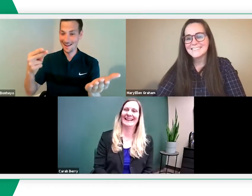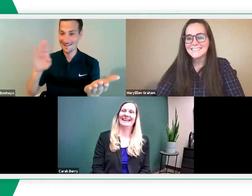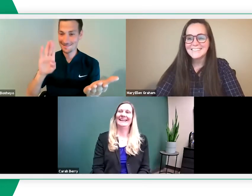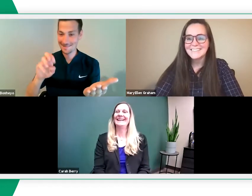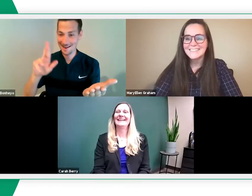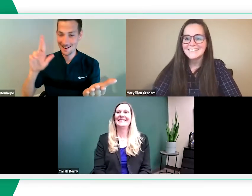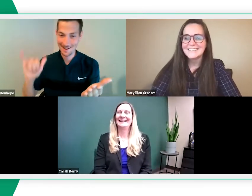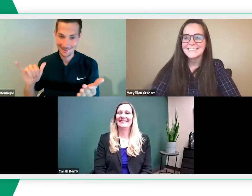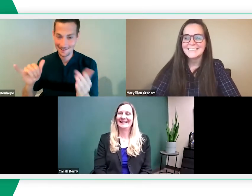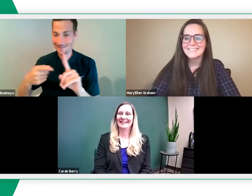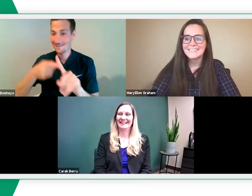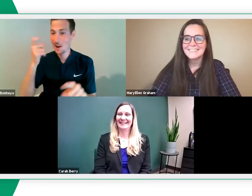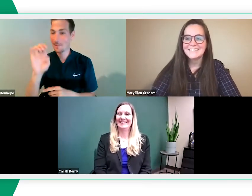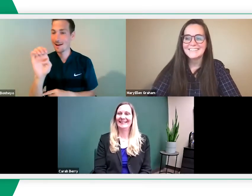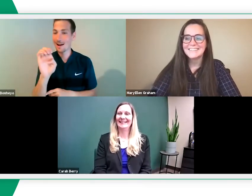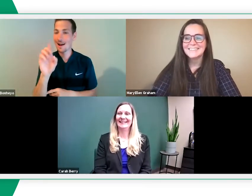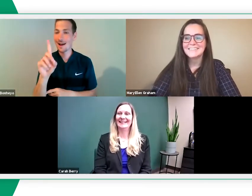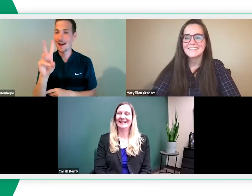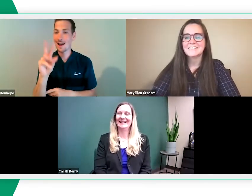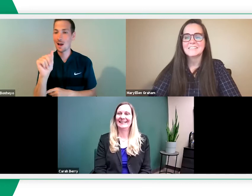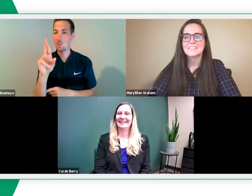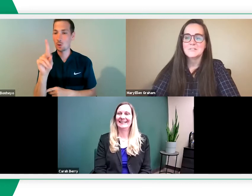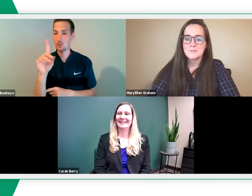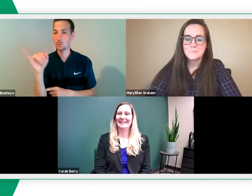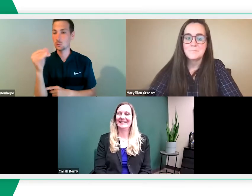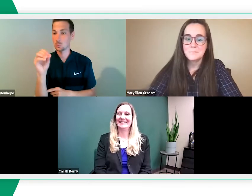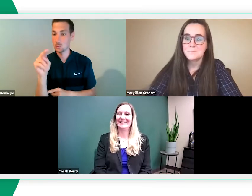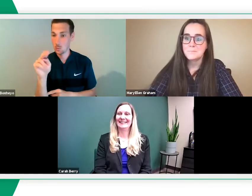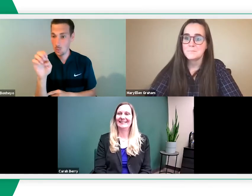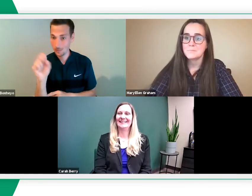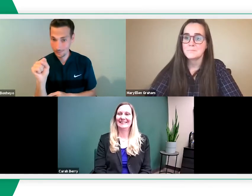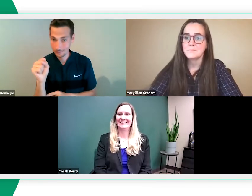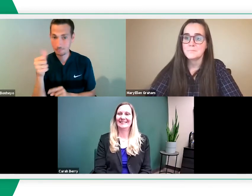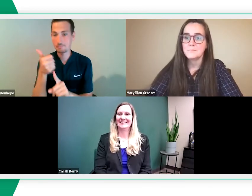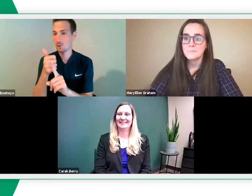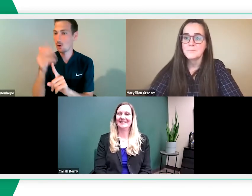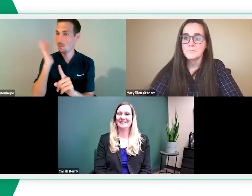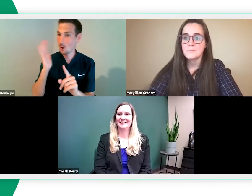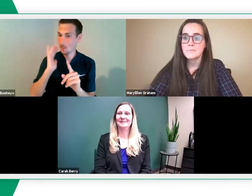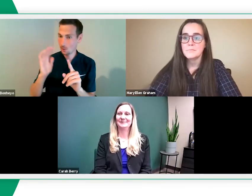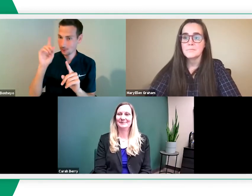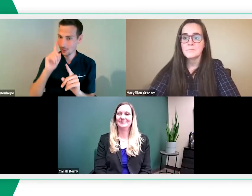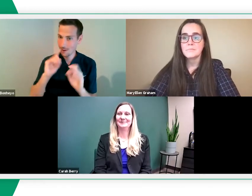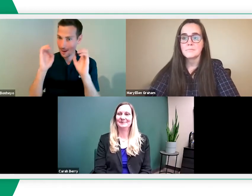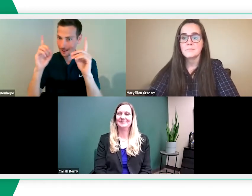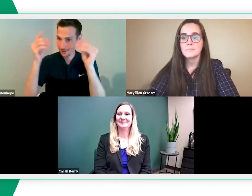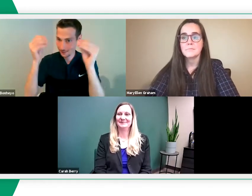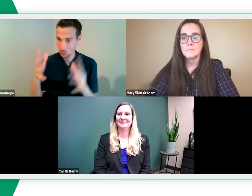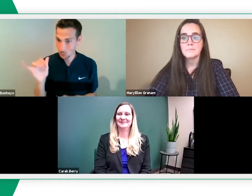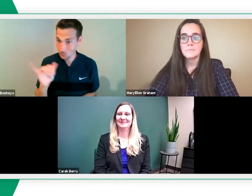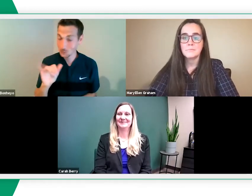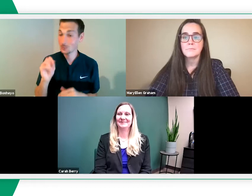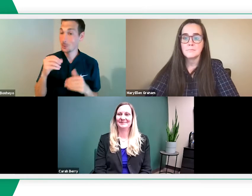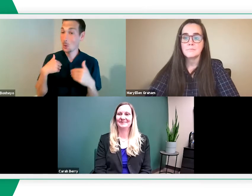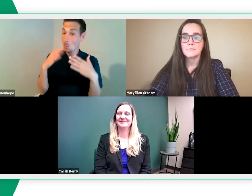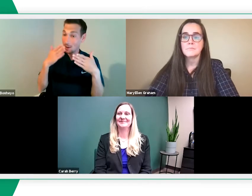Yes, we have Ms. Kara Berry here from Edward Jones Investments. She